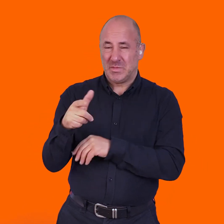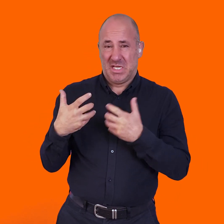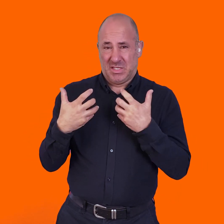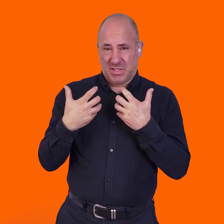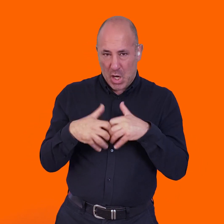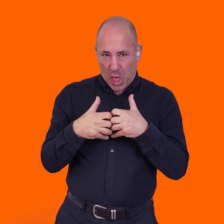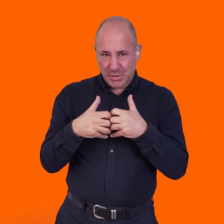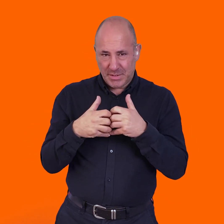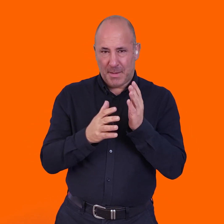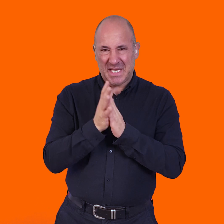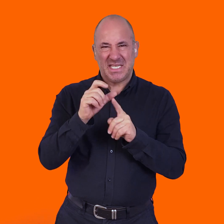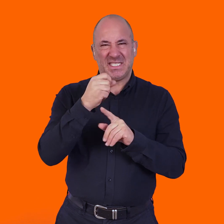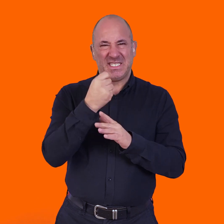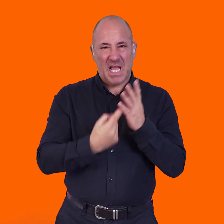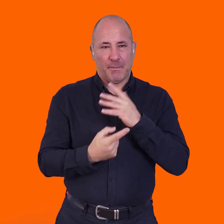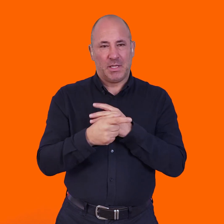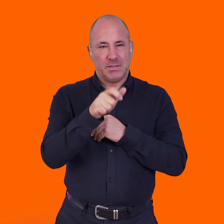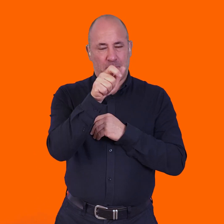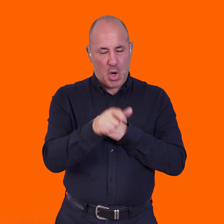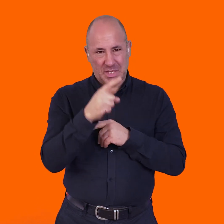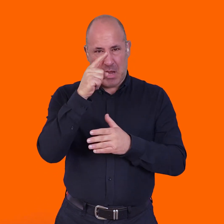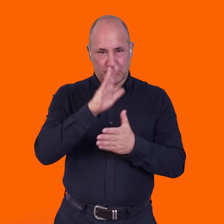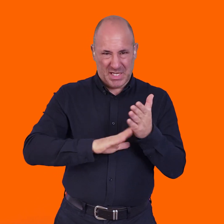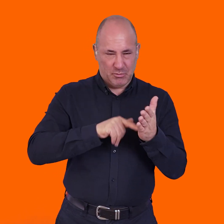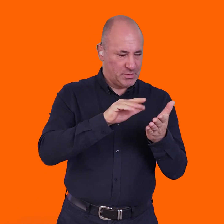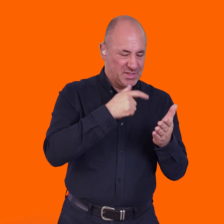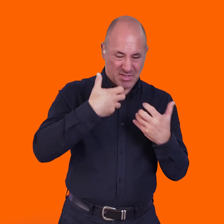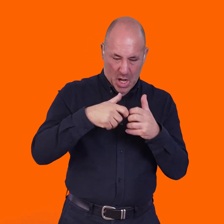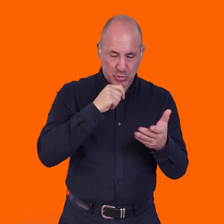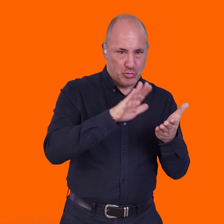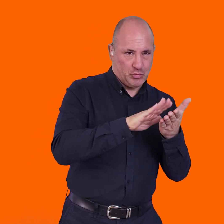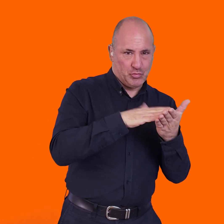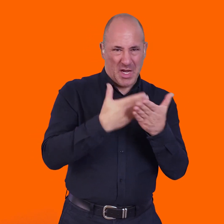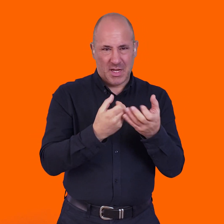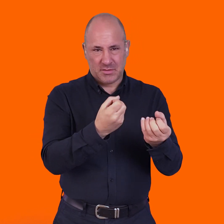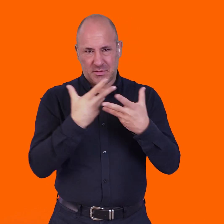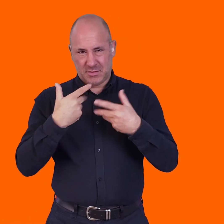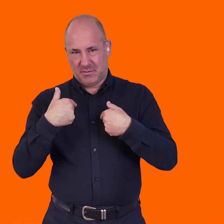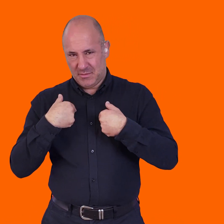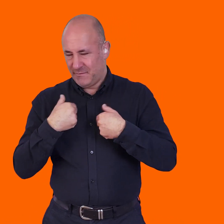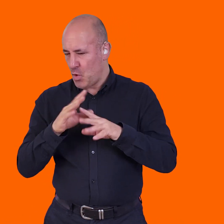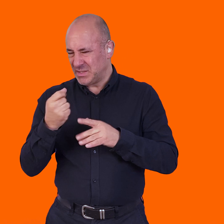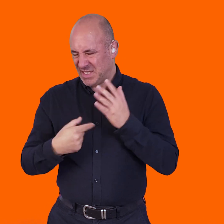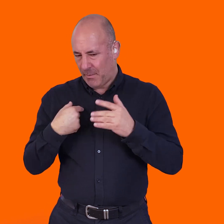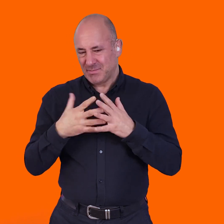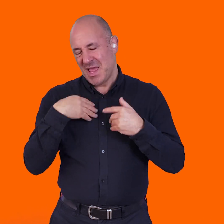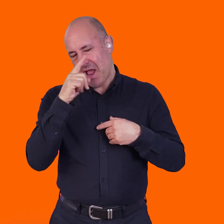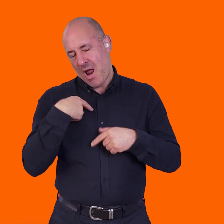it's a little bit twisted and perverse, this idea of using technology to translate a disabled